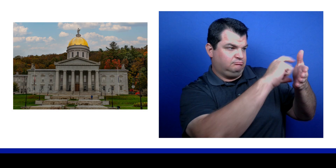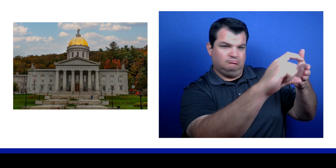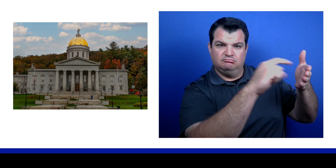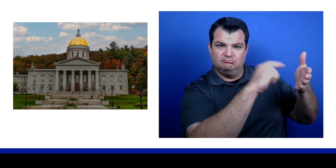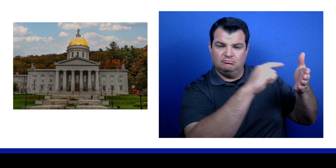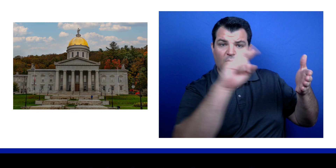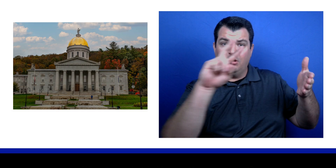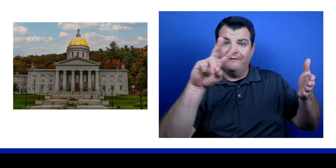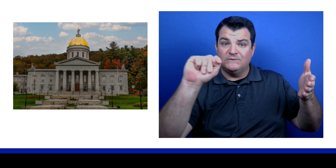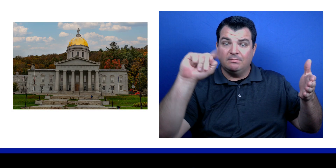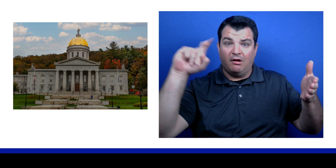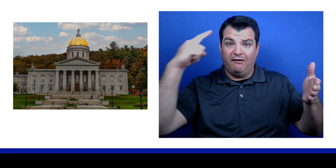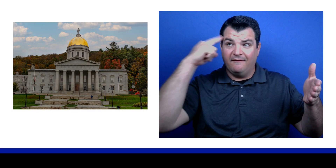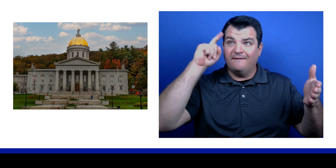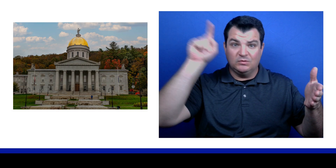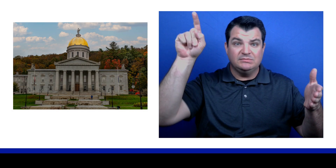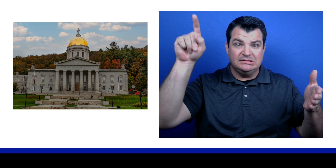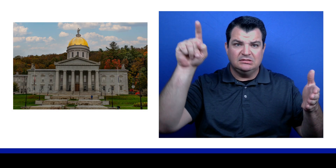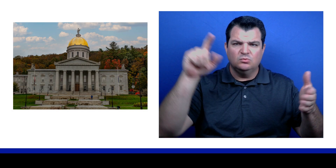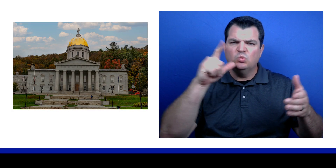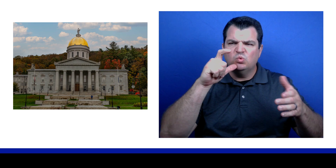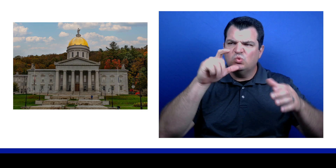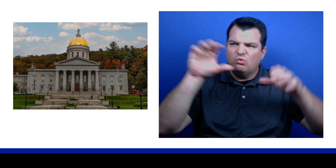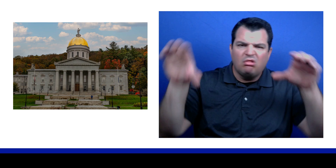Who does what in Vermont's government?